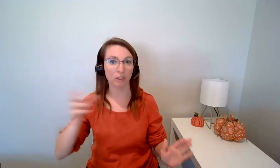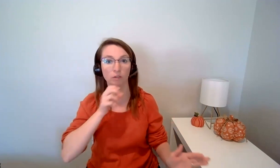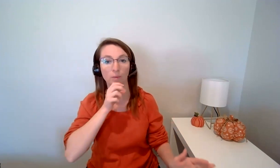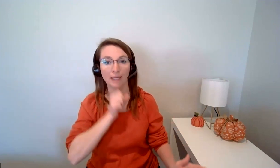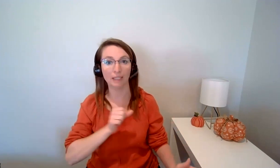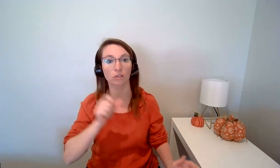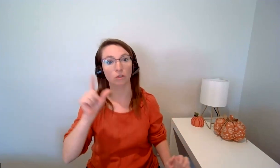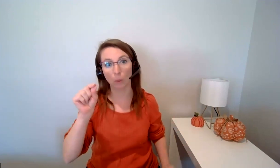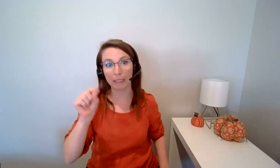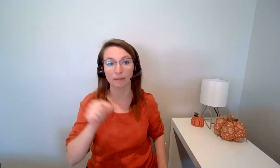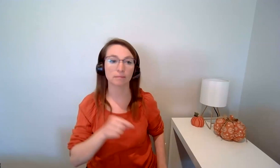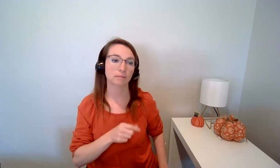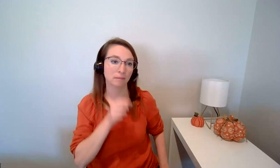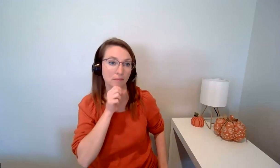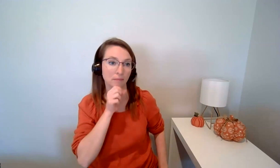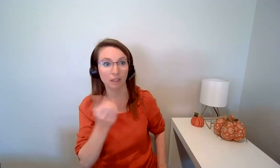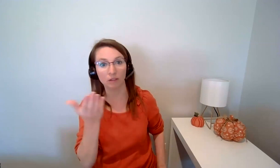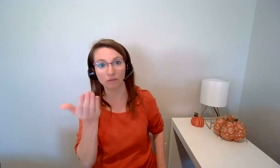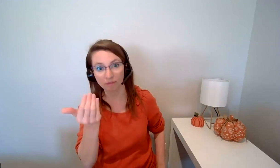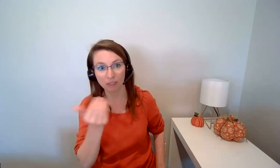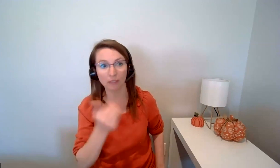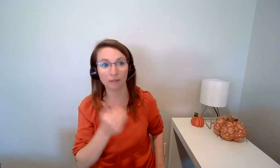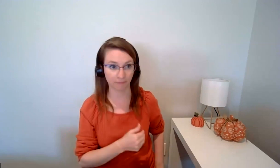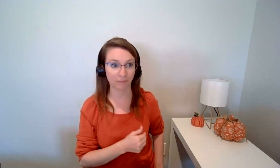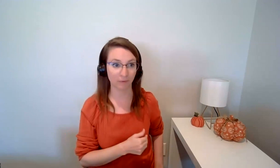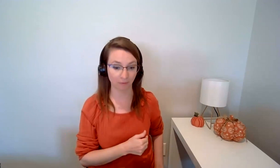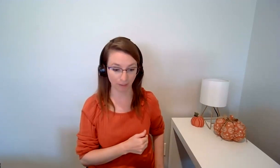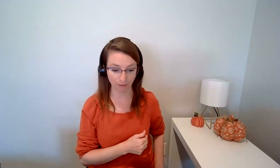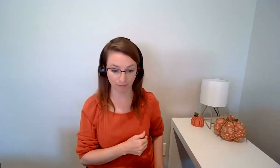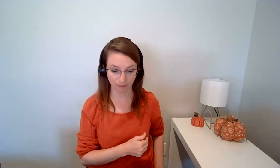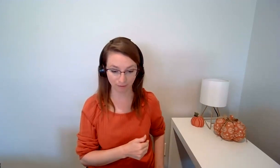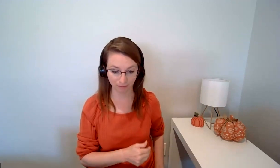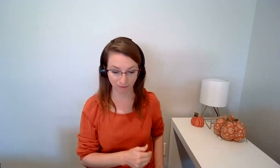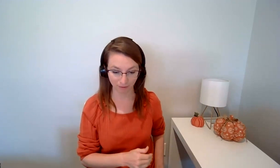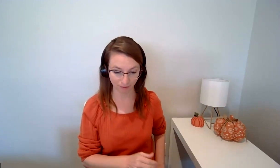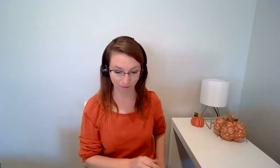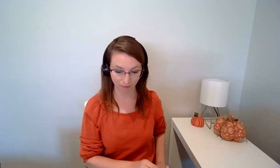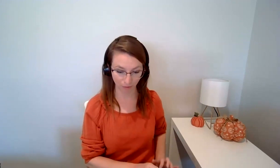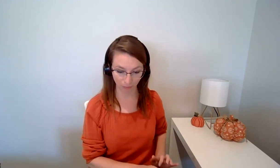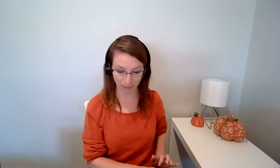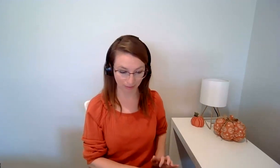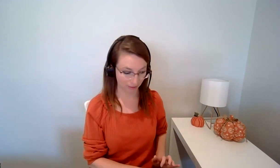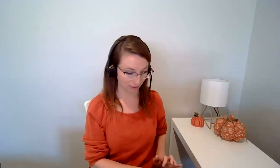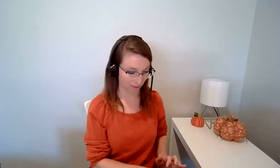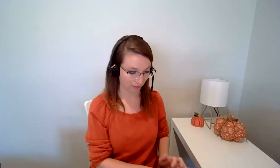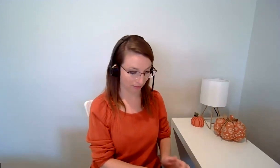you do age 20, age 15. Okay. All right.